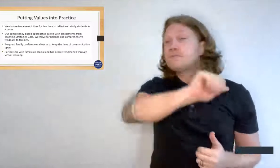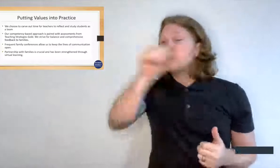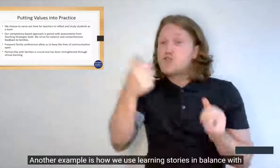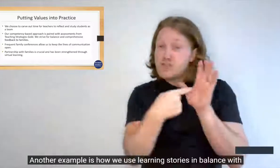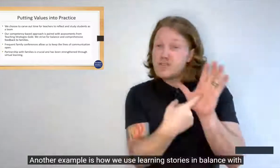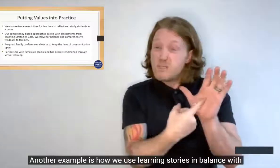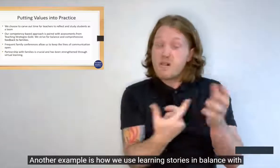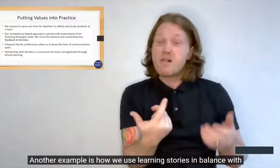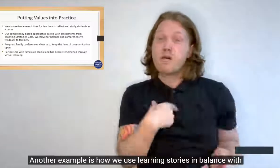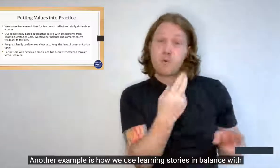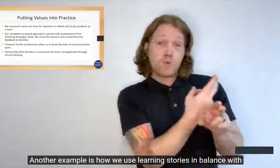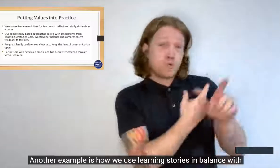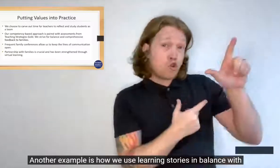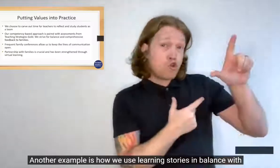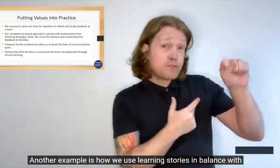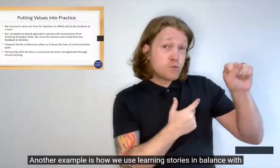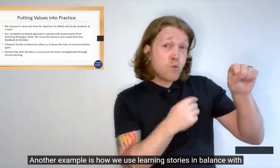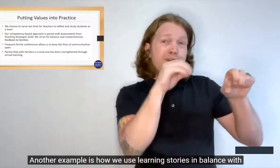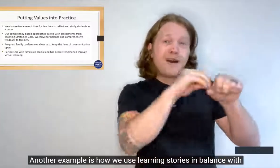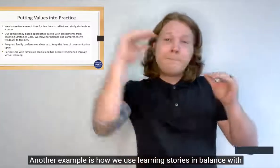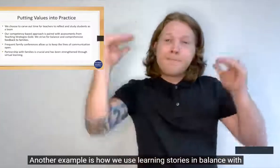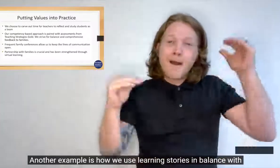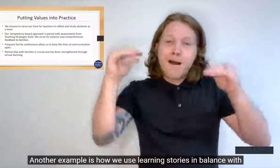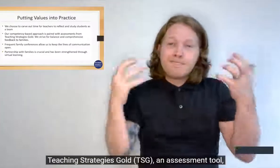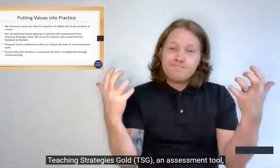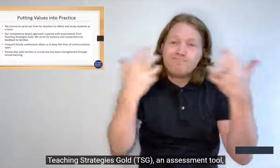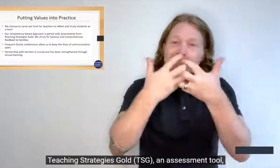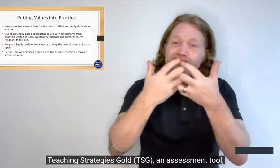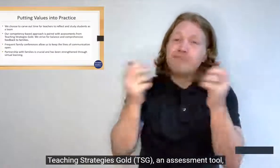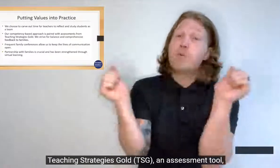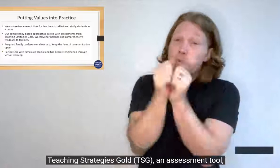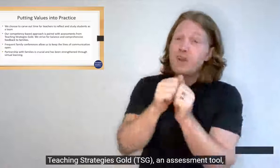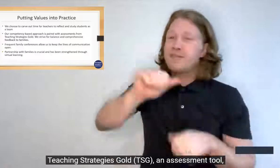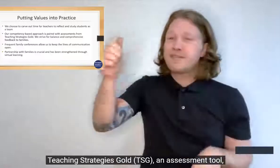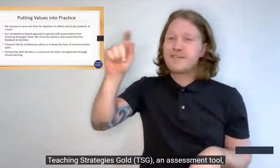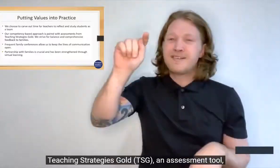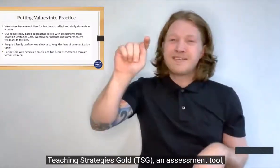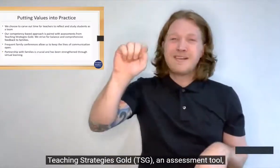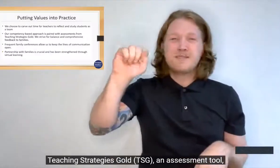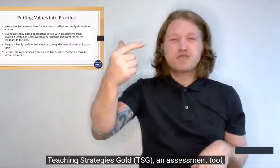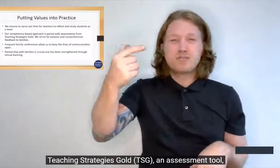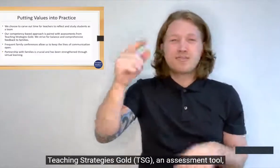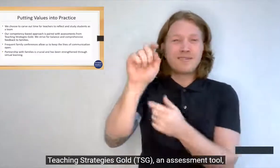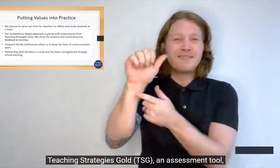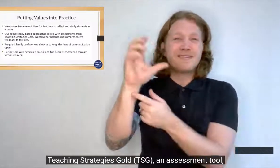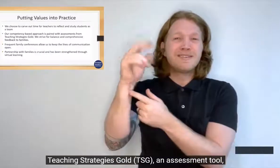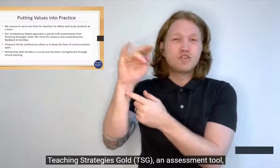and worked with their student. Another example is how we used learning stories in balance with teaching